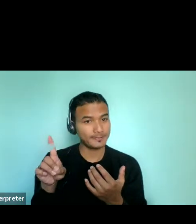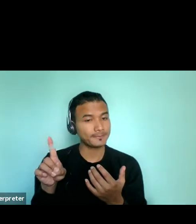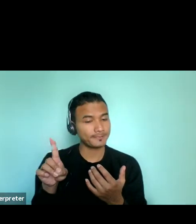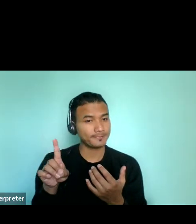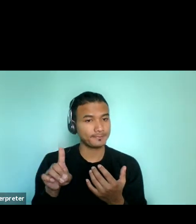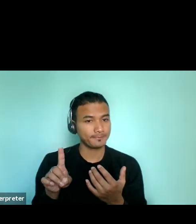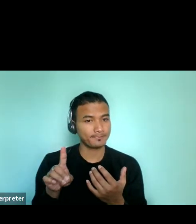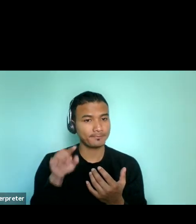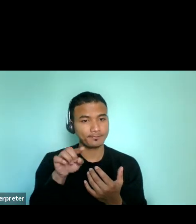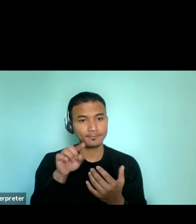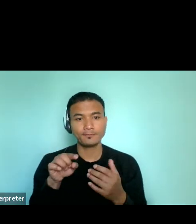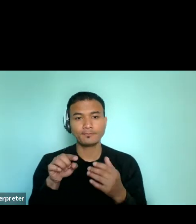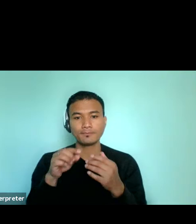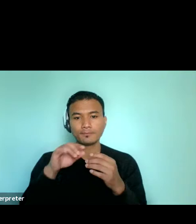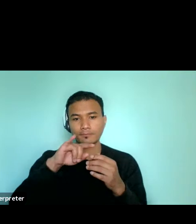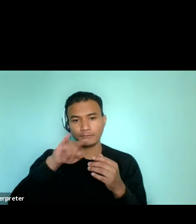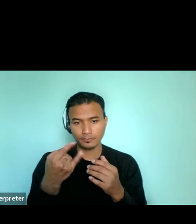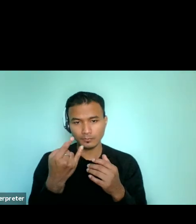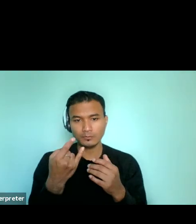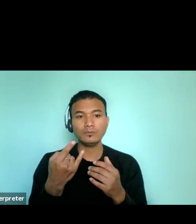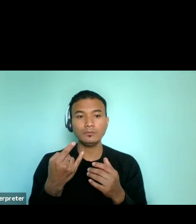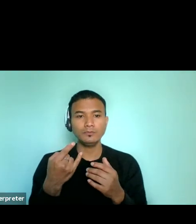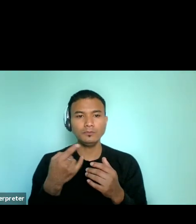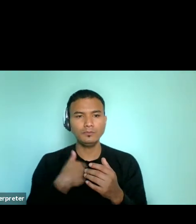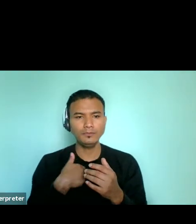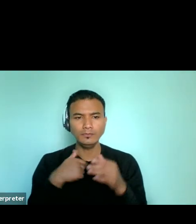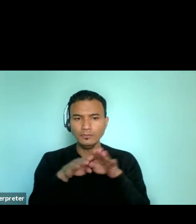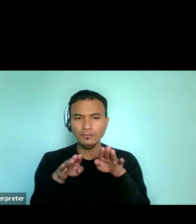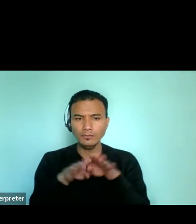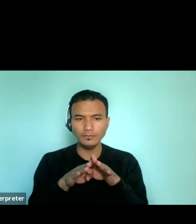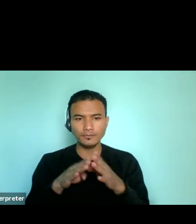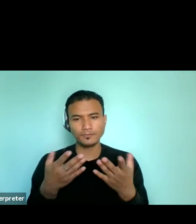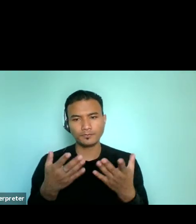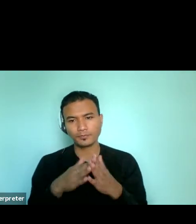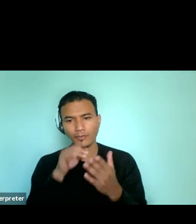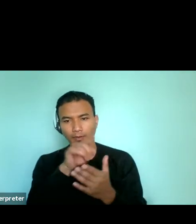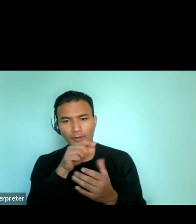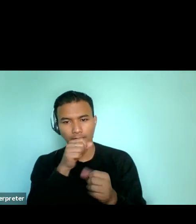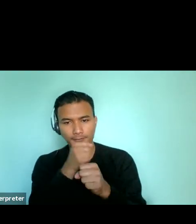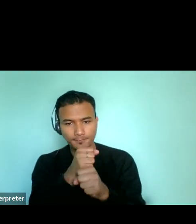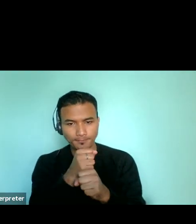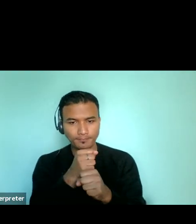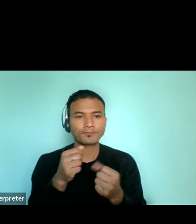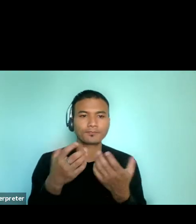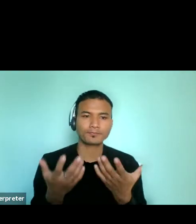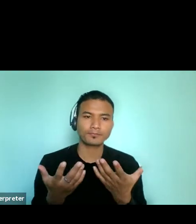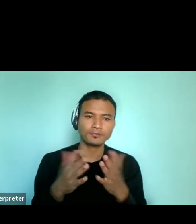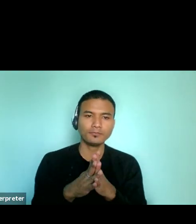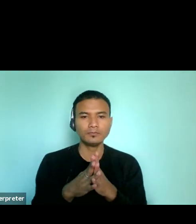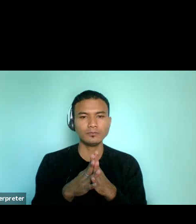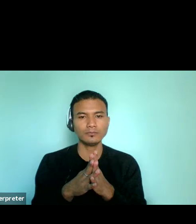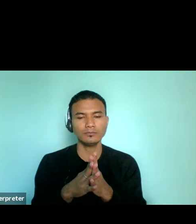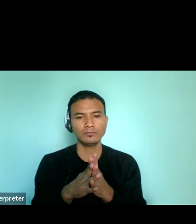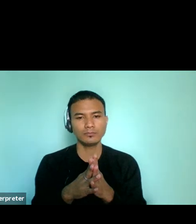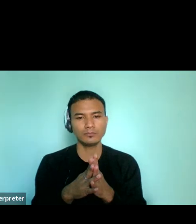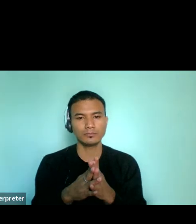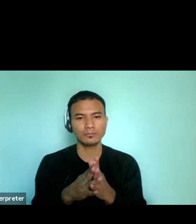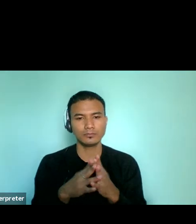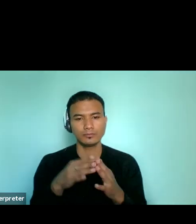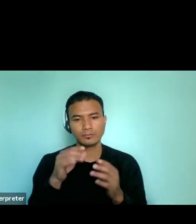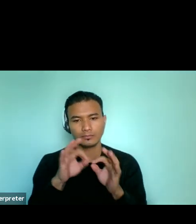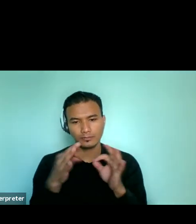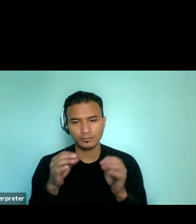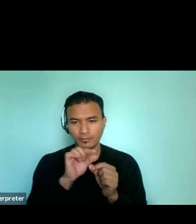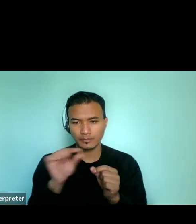they were evicted again. Similarly, when they moved out there, they haven't received any compensation